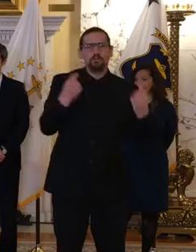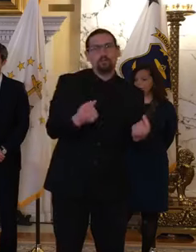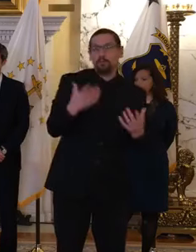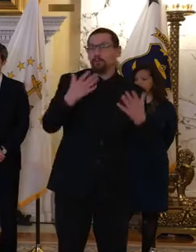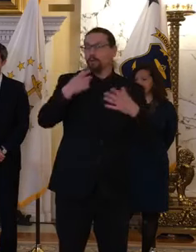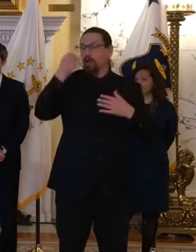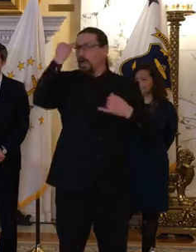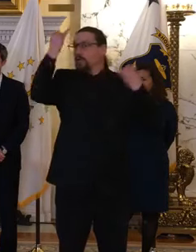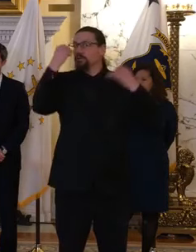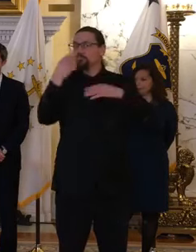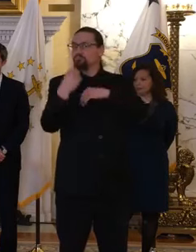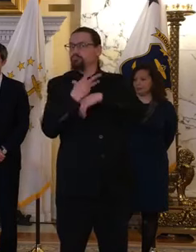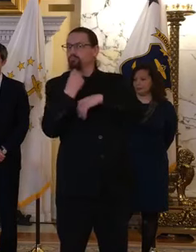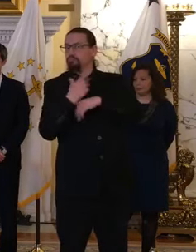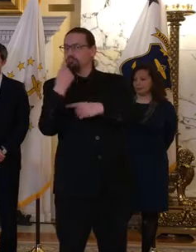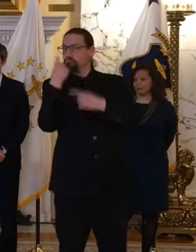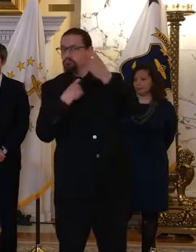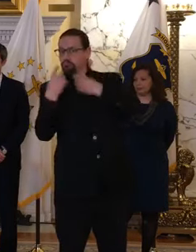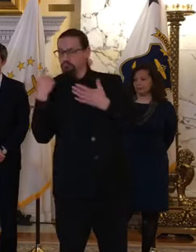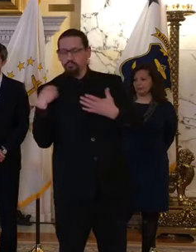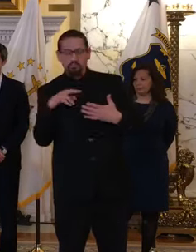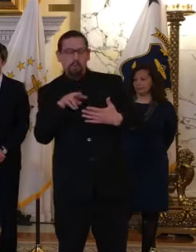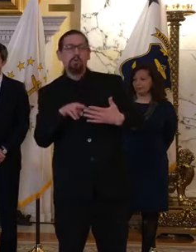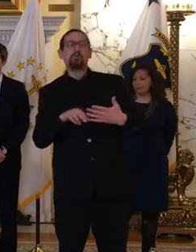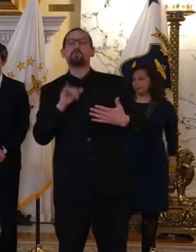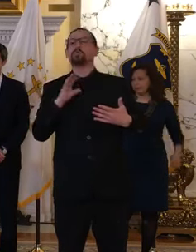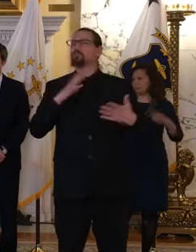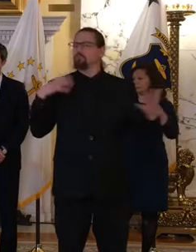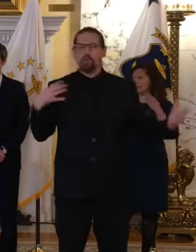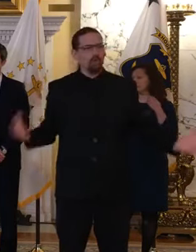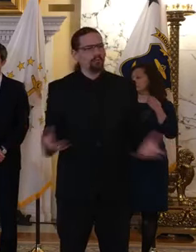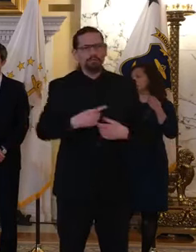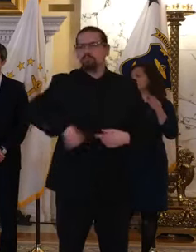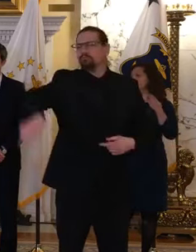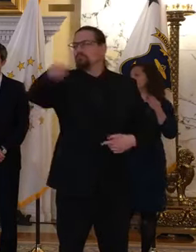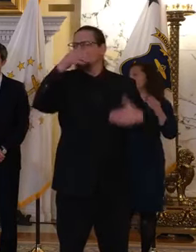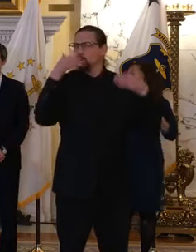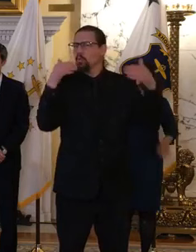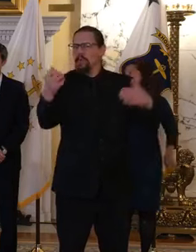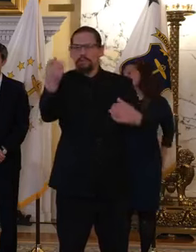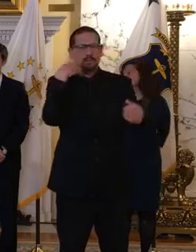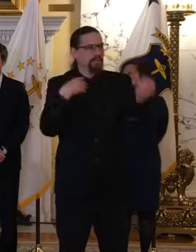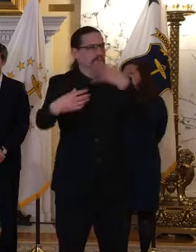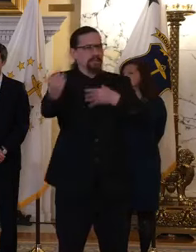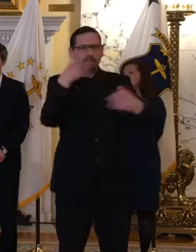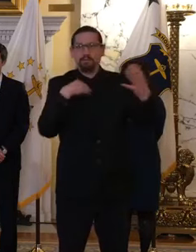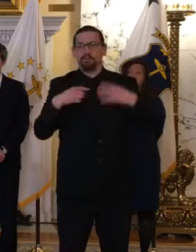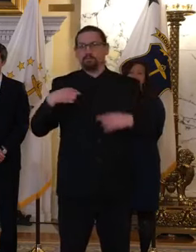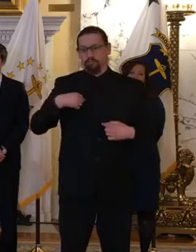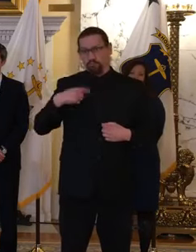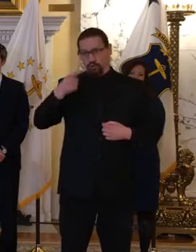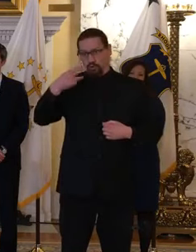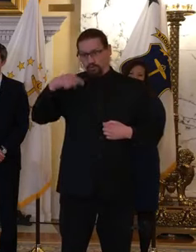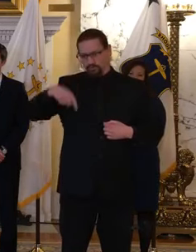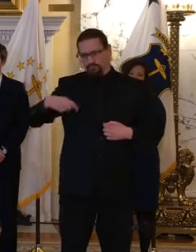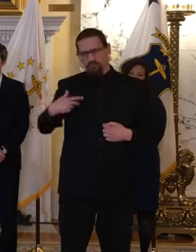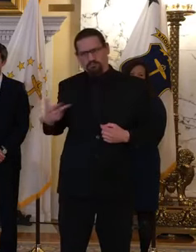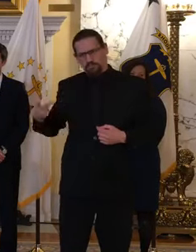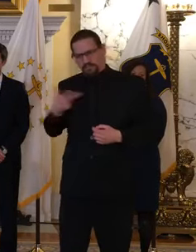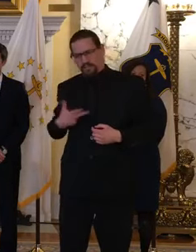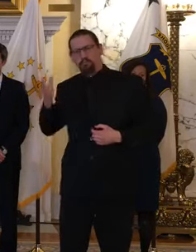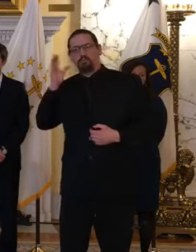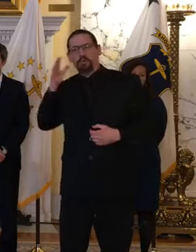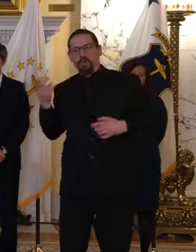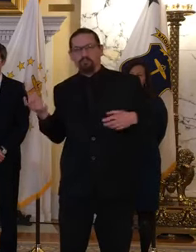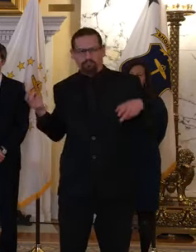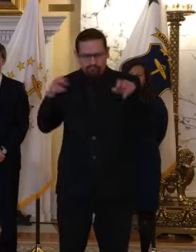would encourage you to send us your questions, and on Thursday, the three of us will be having a special press conference just for the kids, and